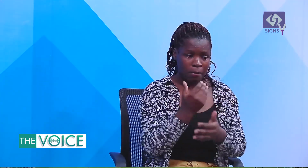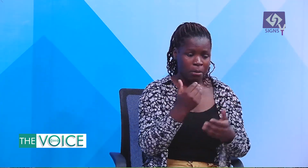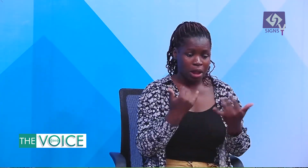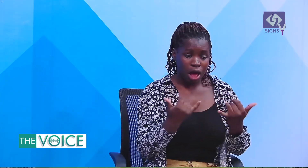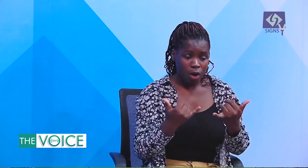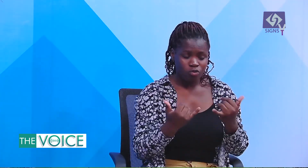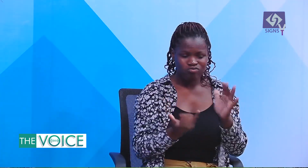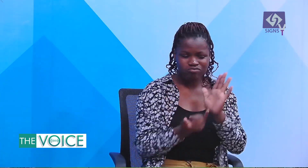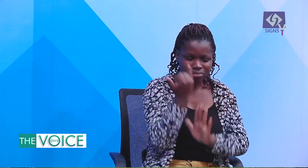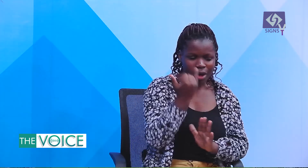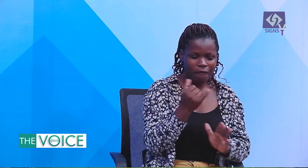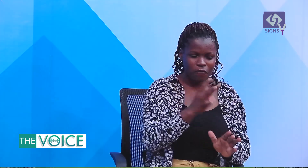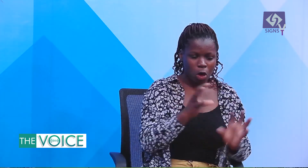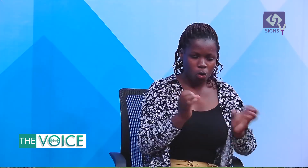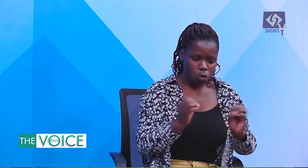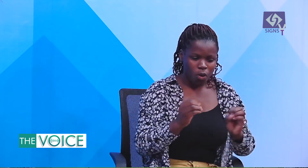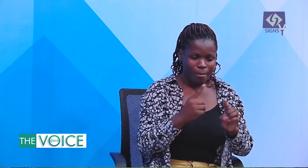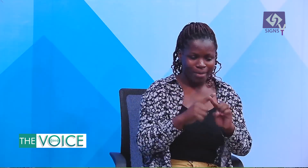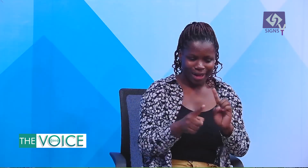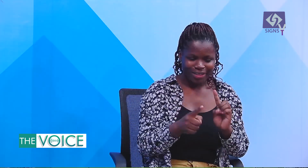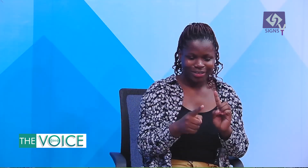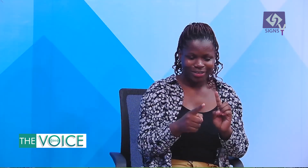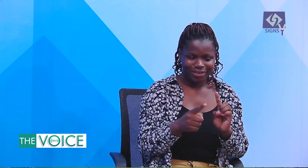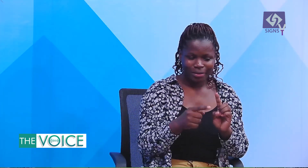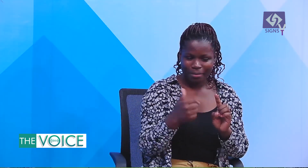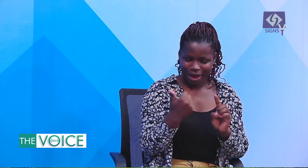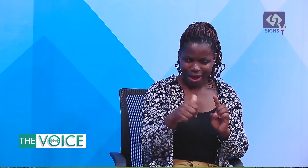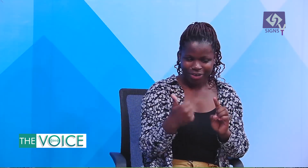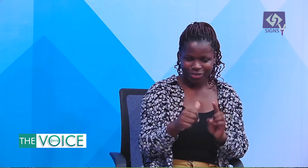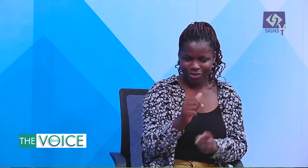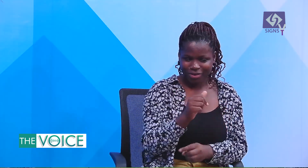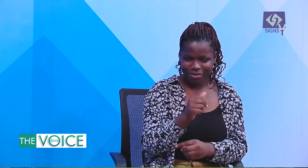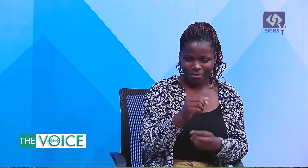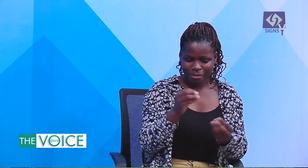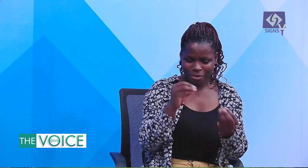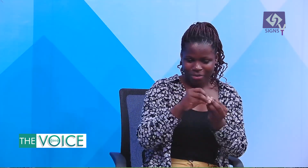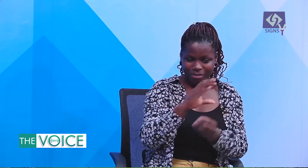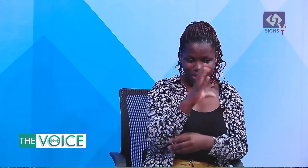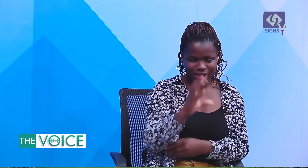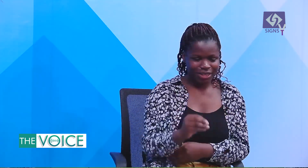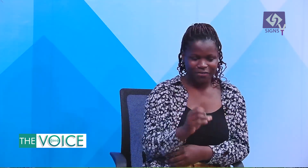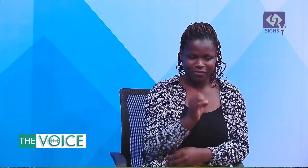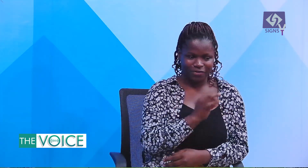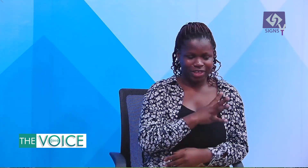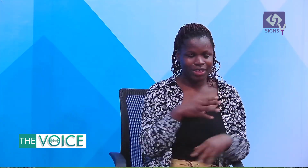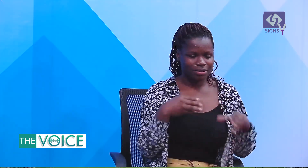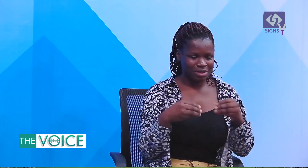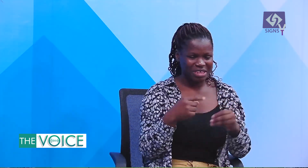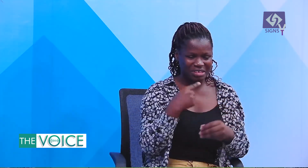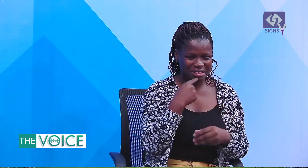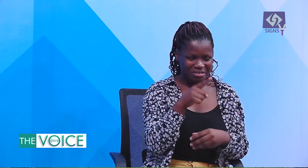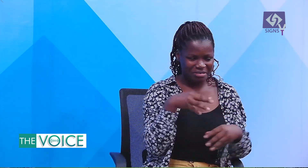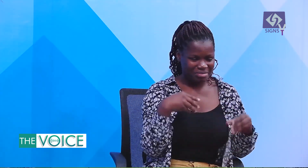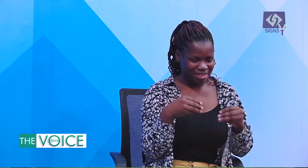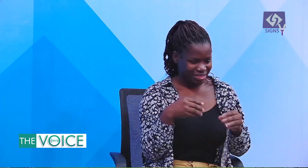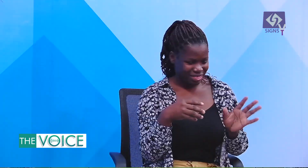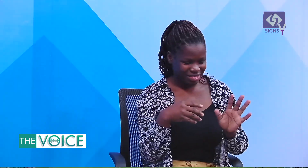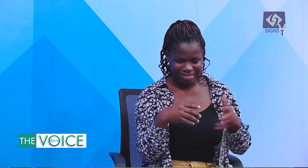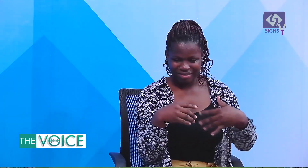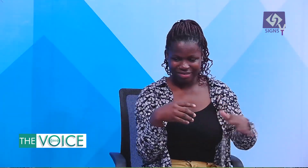and they are really not ready to interact or be connected with persons with disabilities. So in African setting, I'd say we